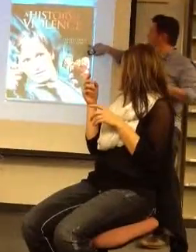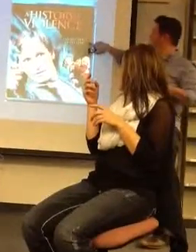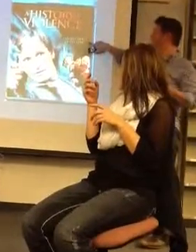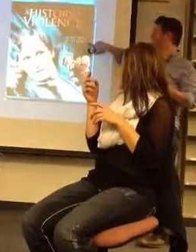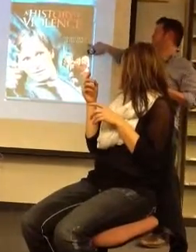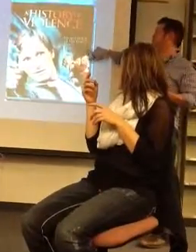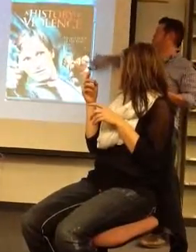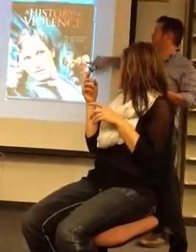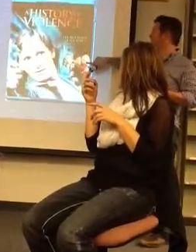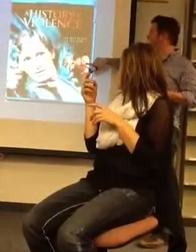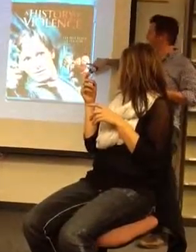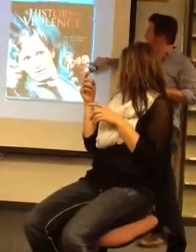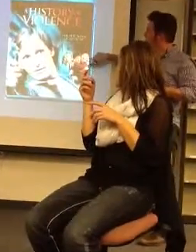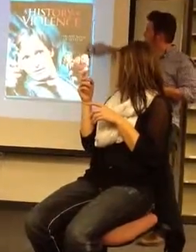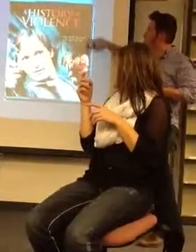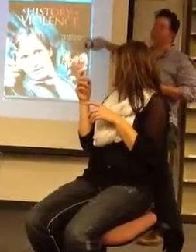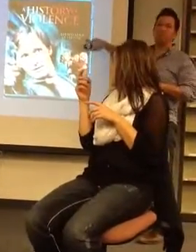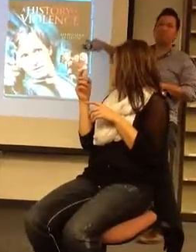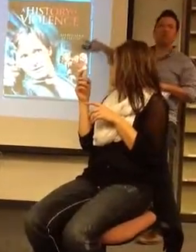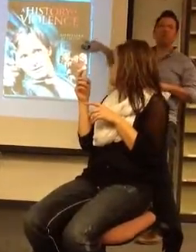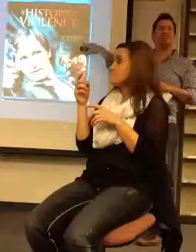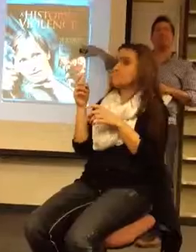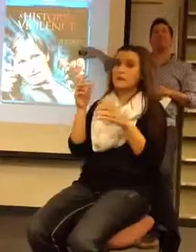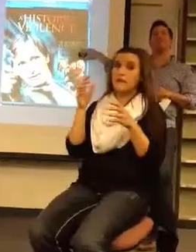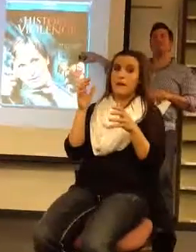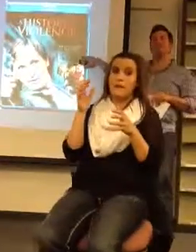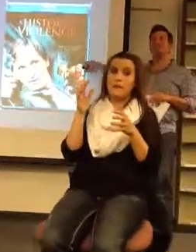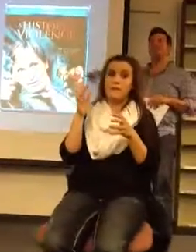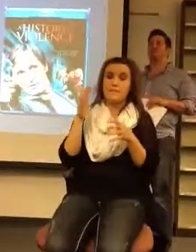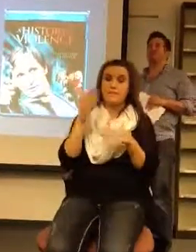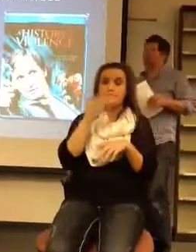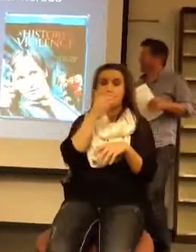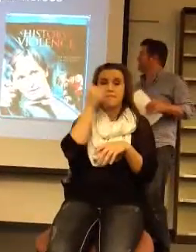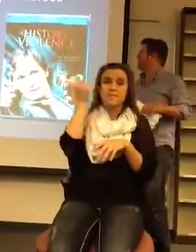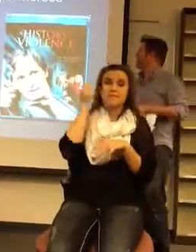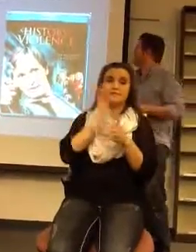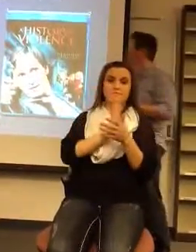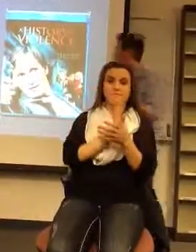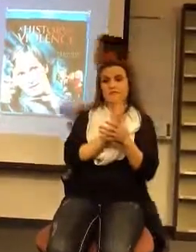Blu-ray disc, identified as the best movie of the year.